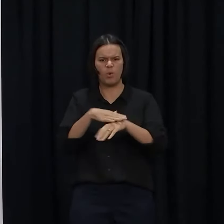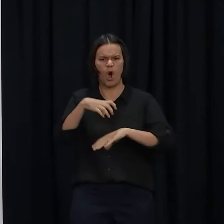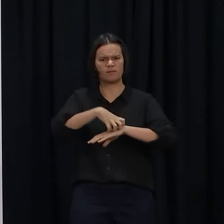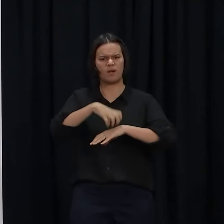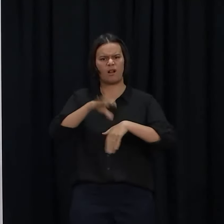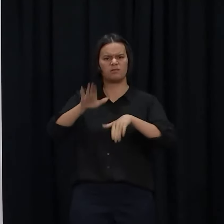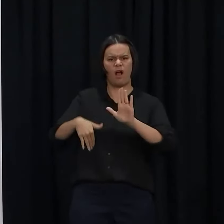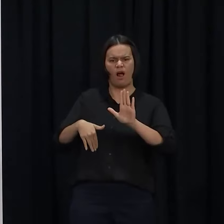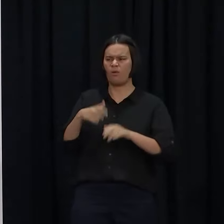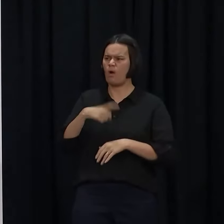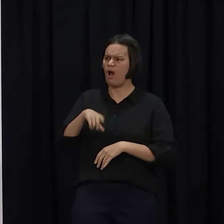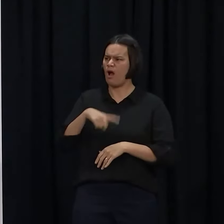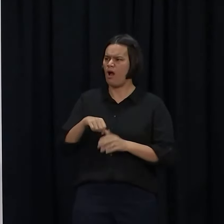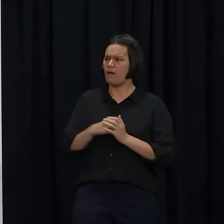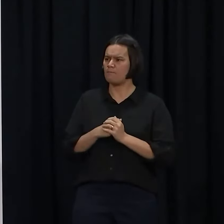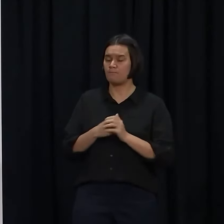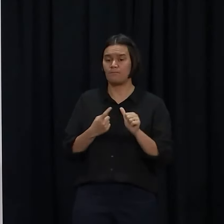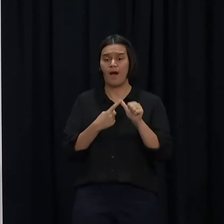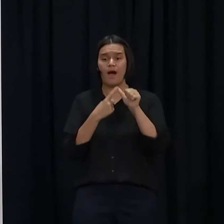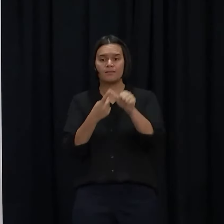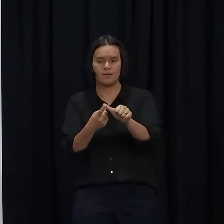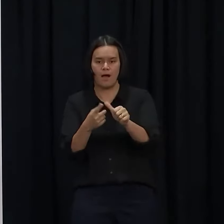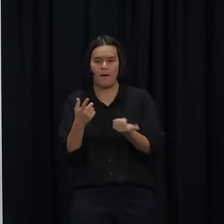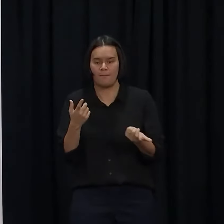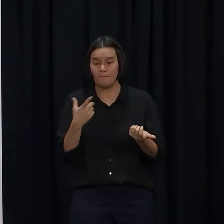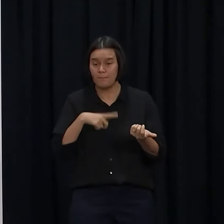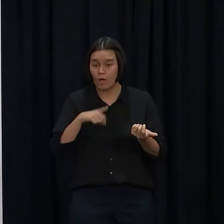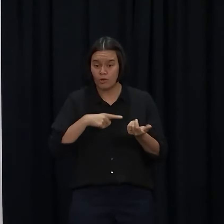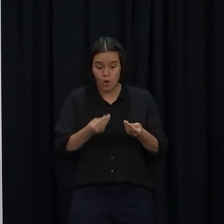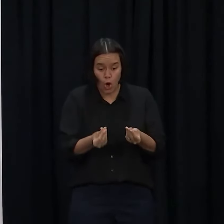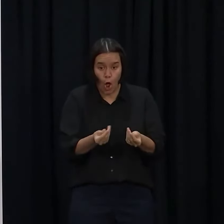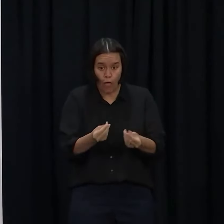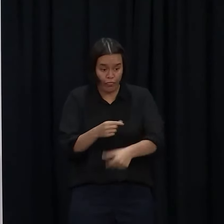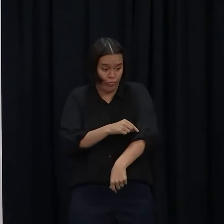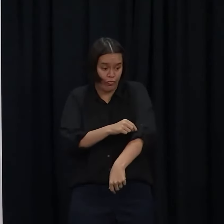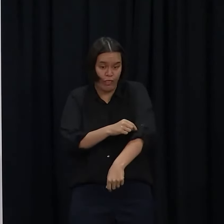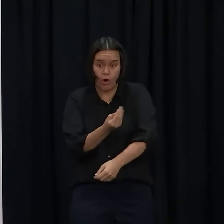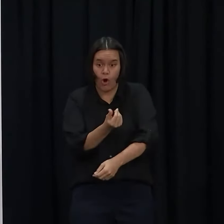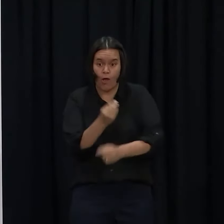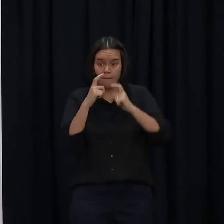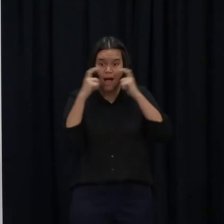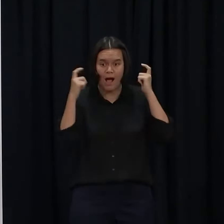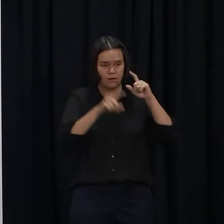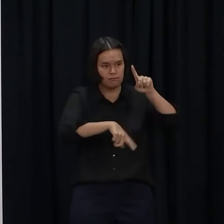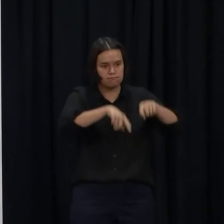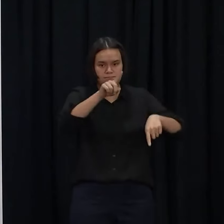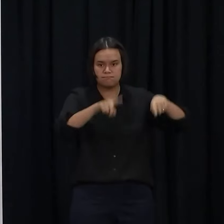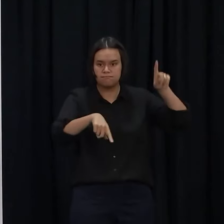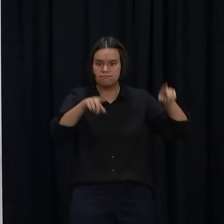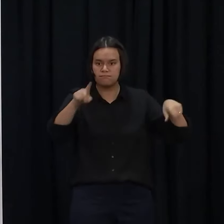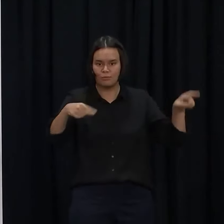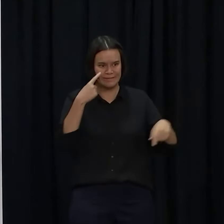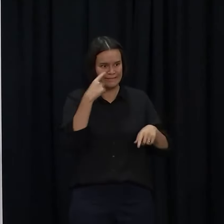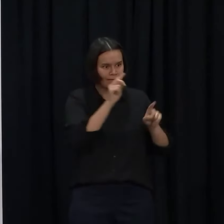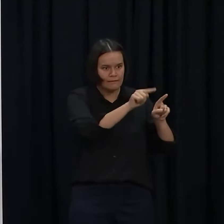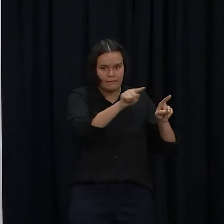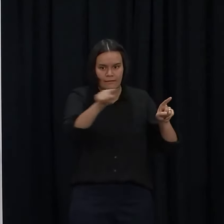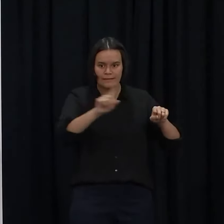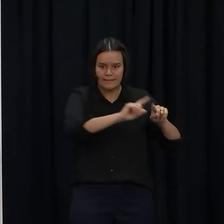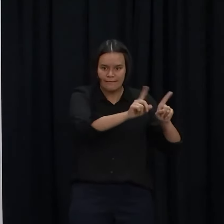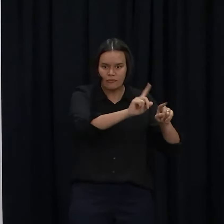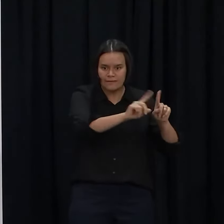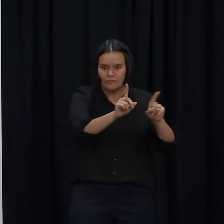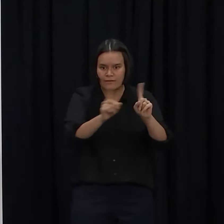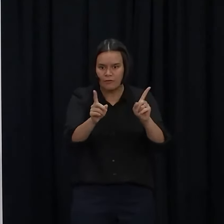and enforce. And designing what a well-fitted mask would mean, of course,